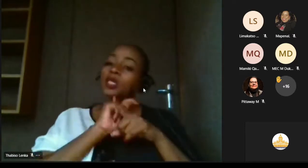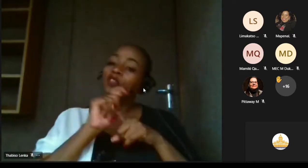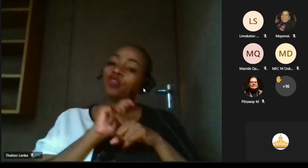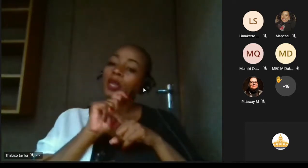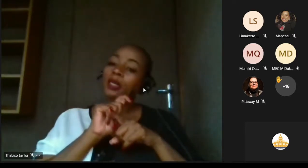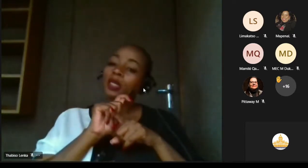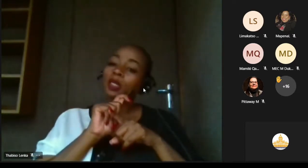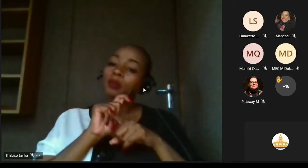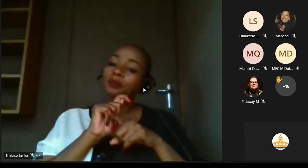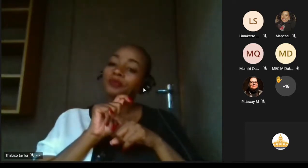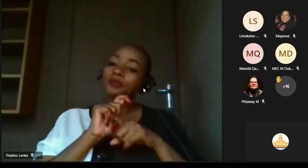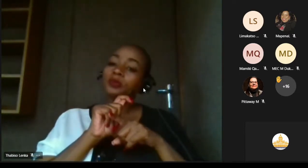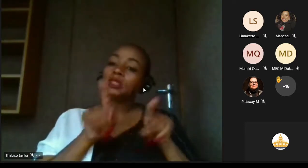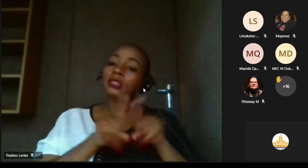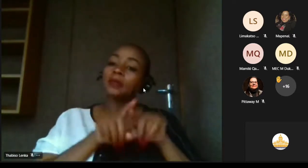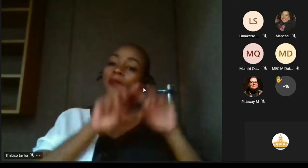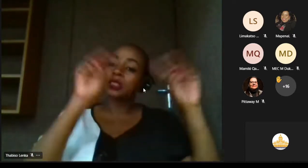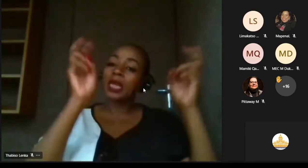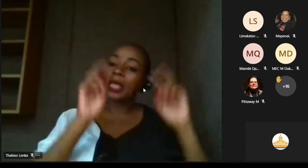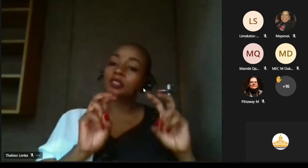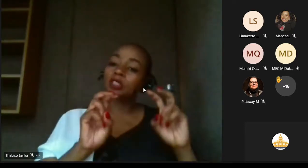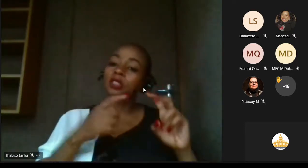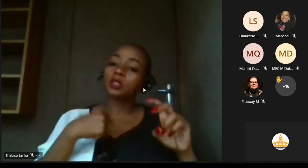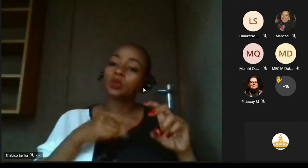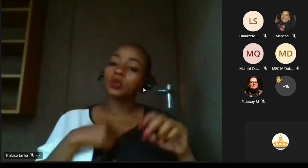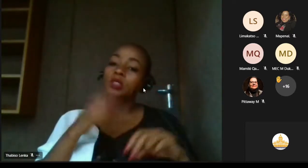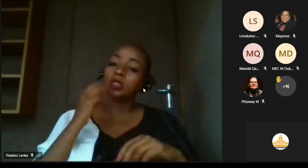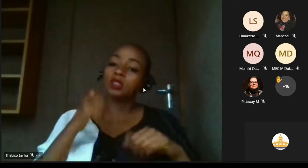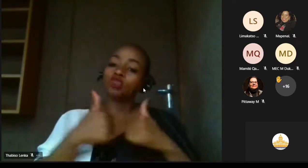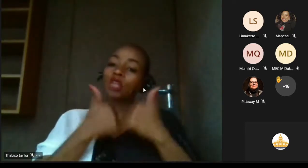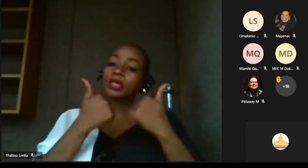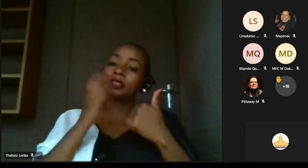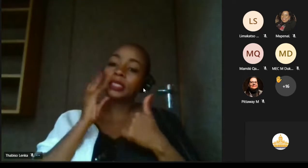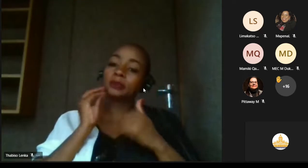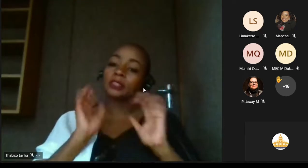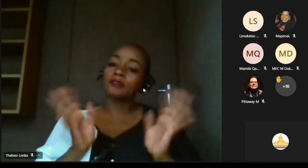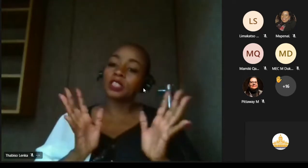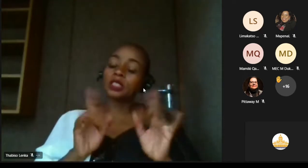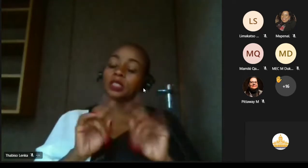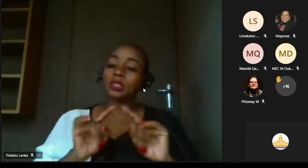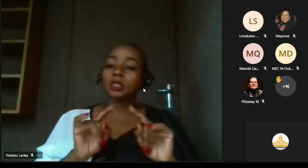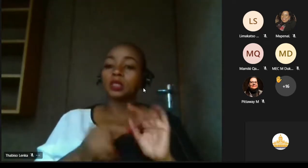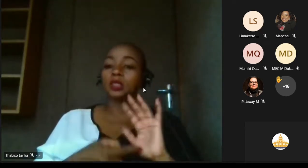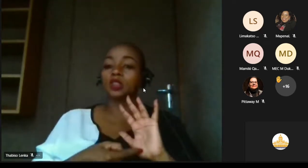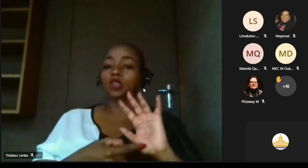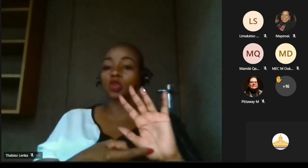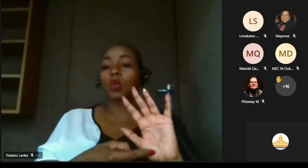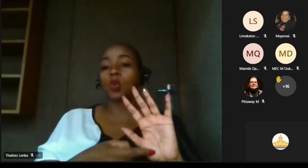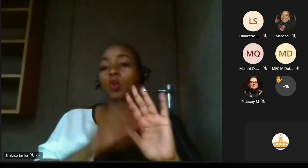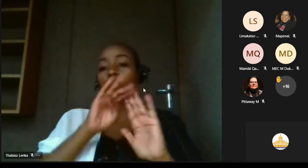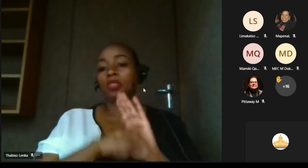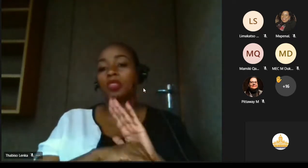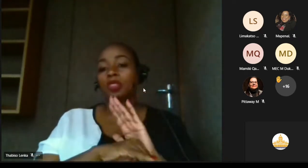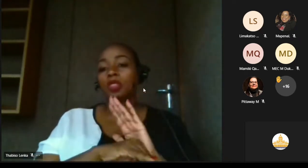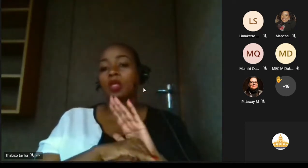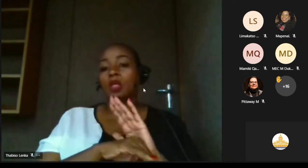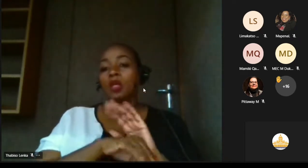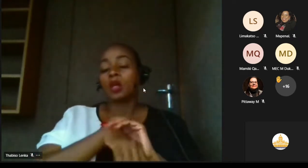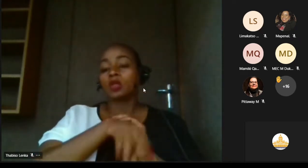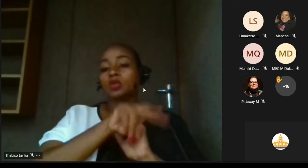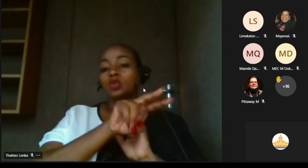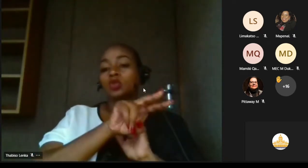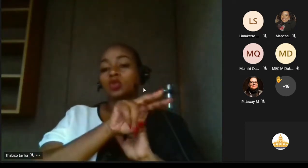sources, which is electricity, and one of the challenges that we're experiencing in the province, reflected an operating deficit of